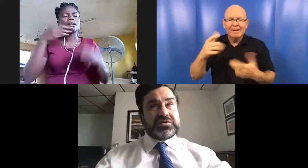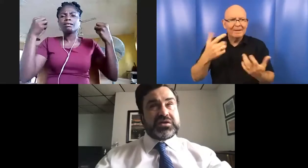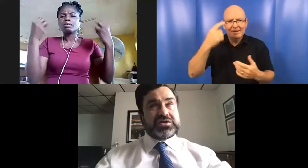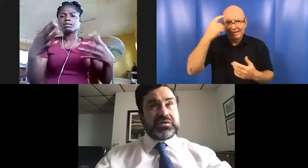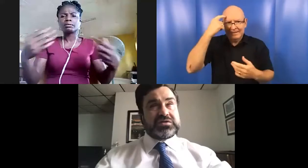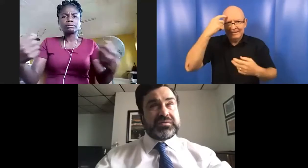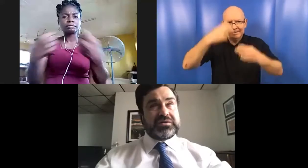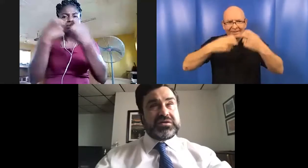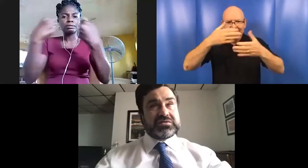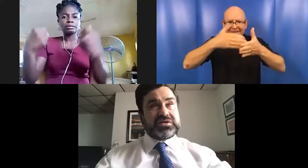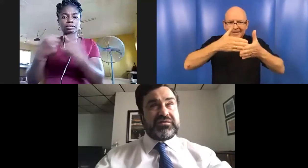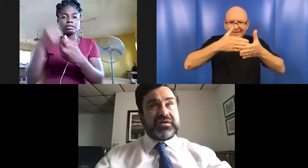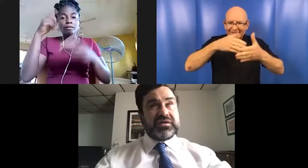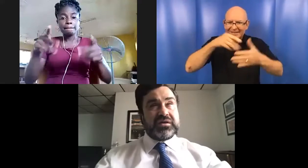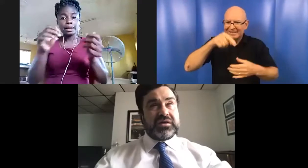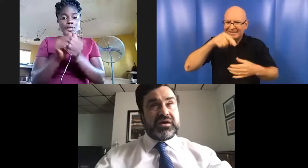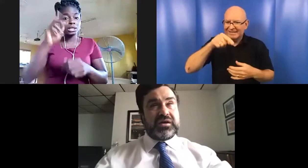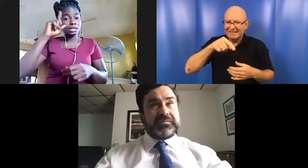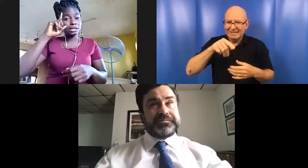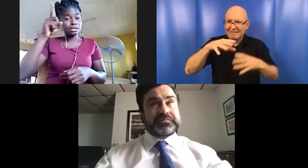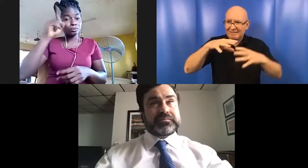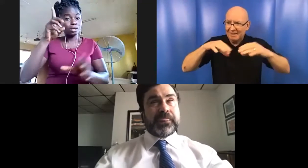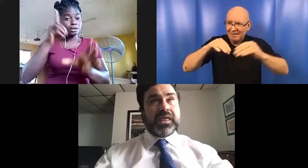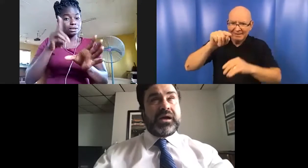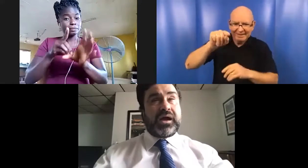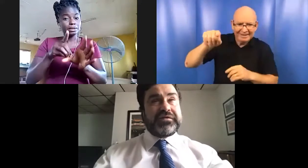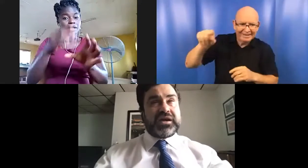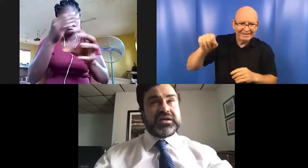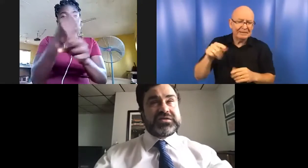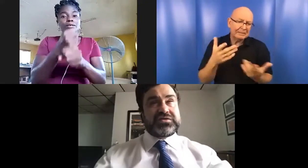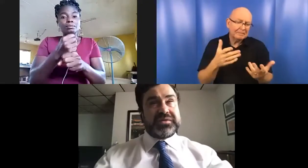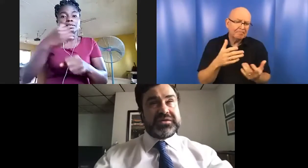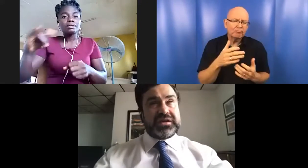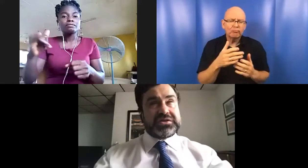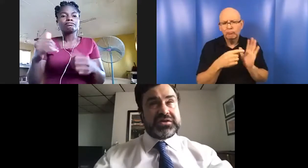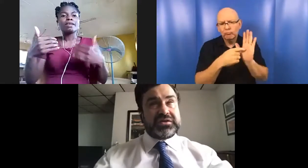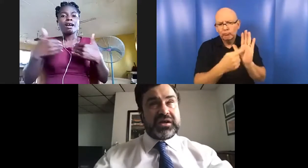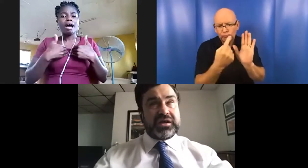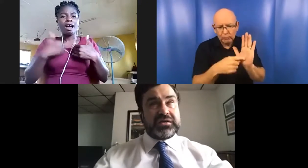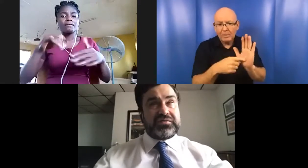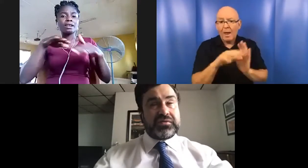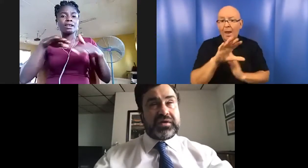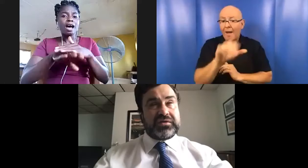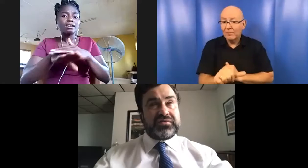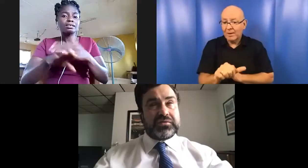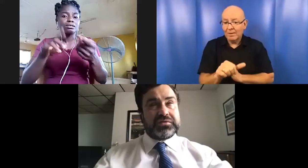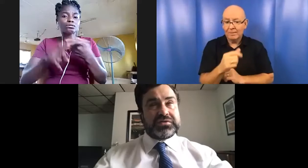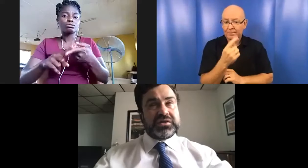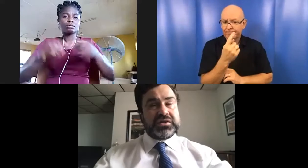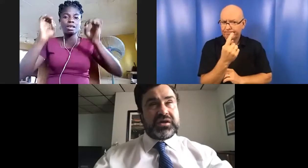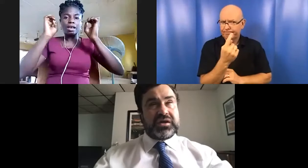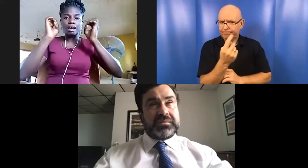with intellectual disabilities receiving um, having access to medication and